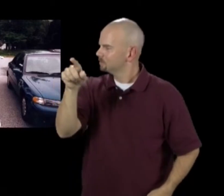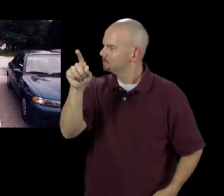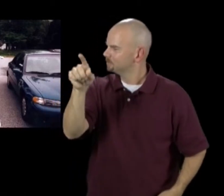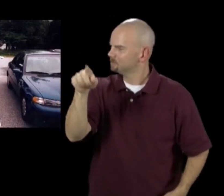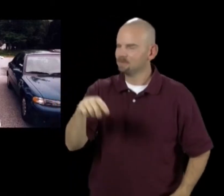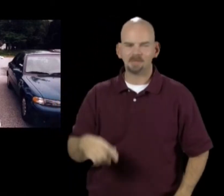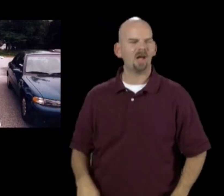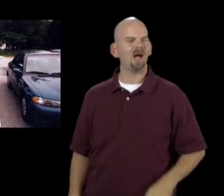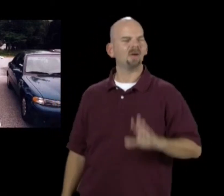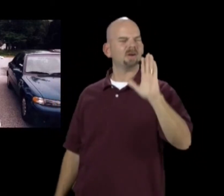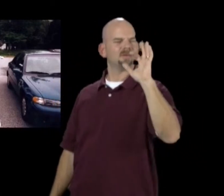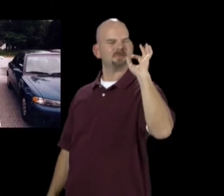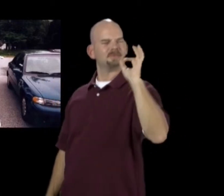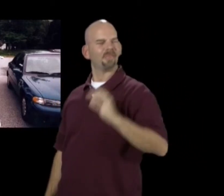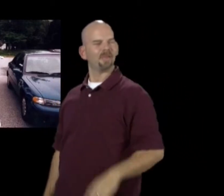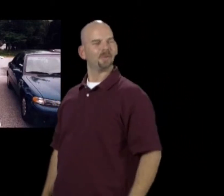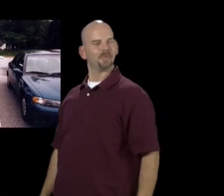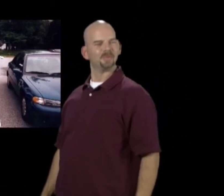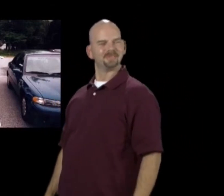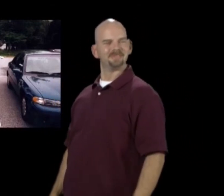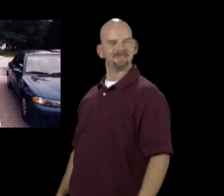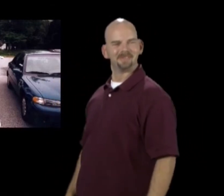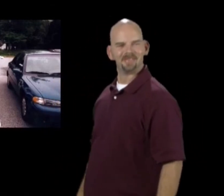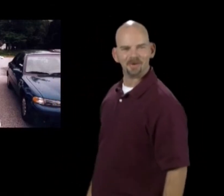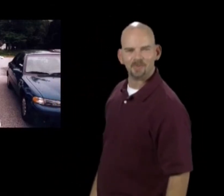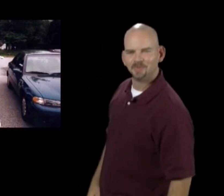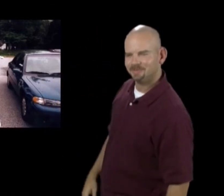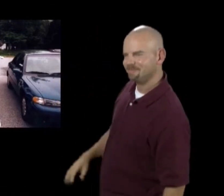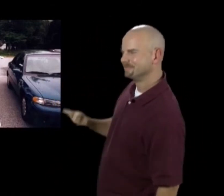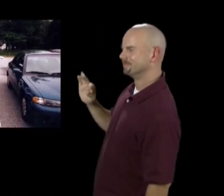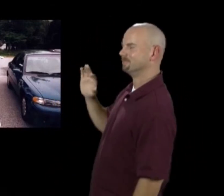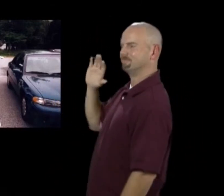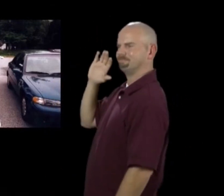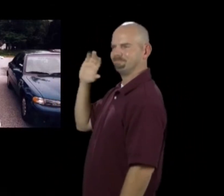and said something. I just smiled and thanked her.